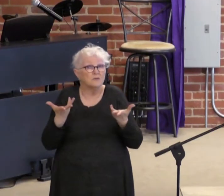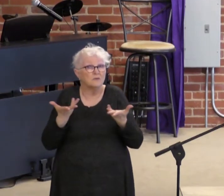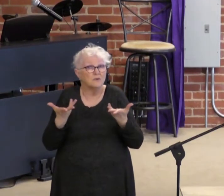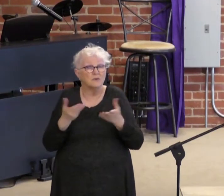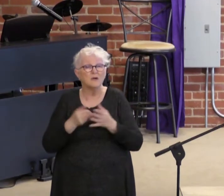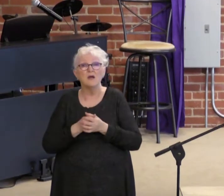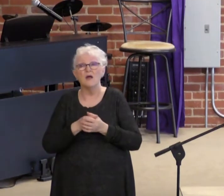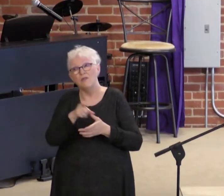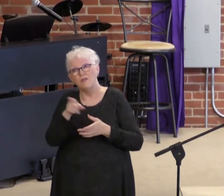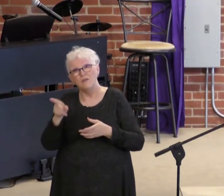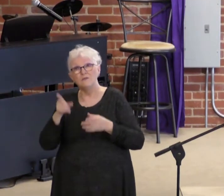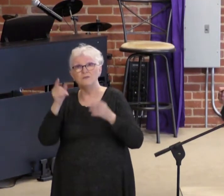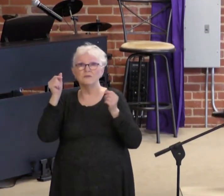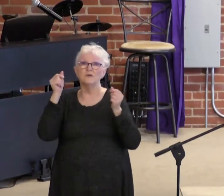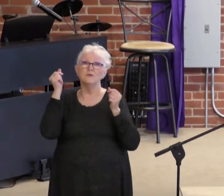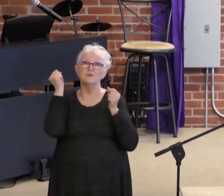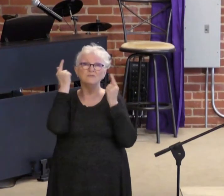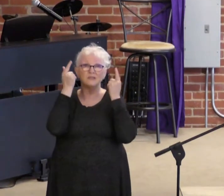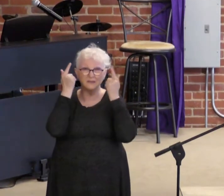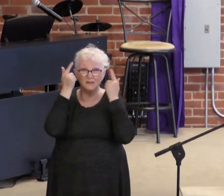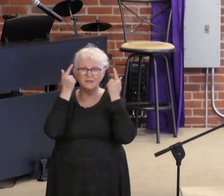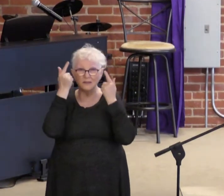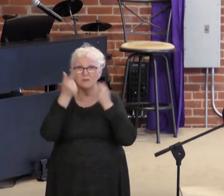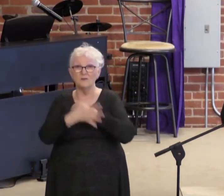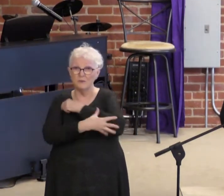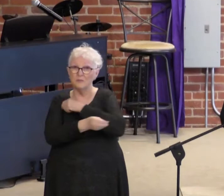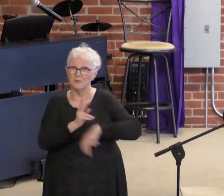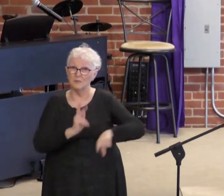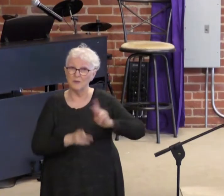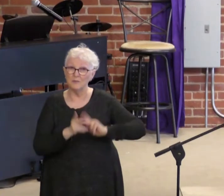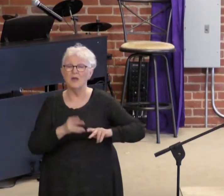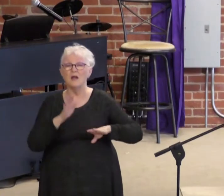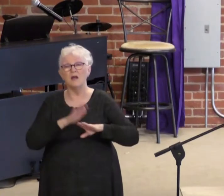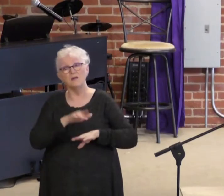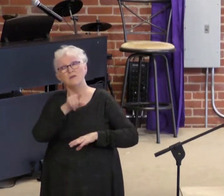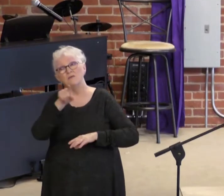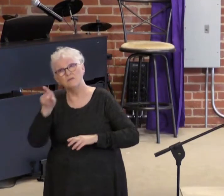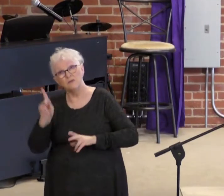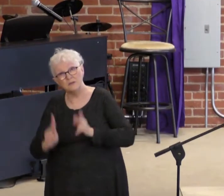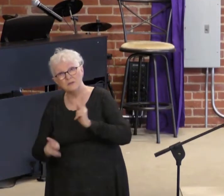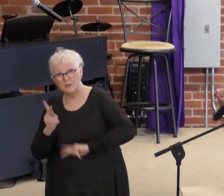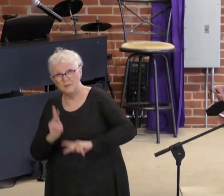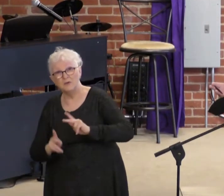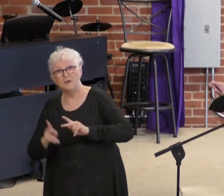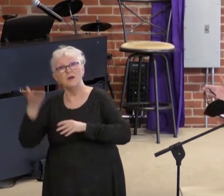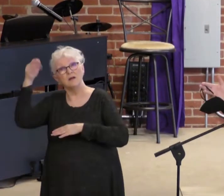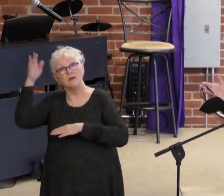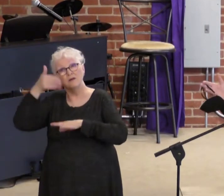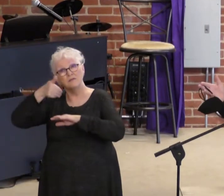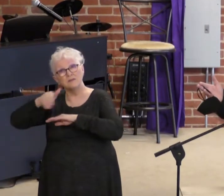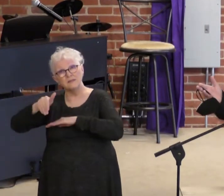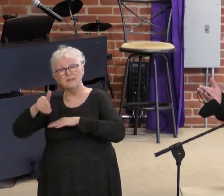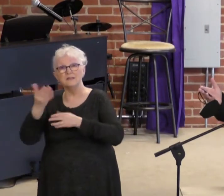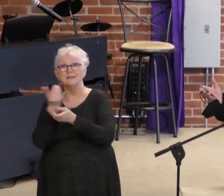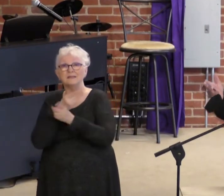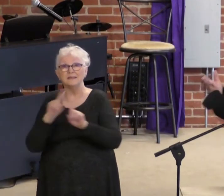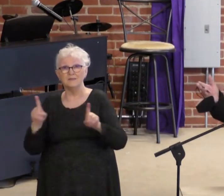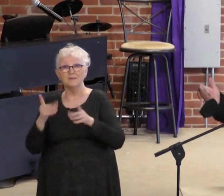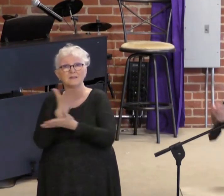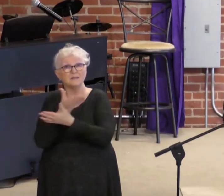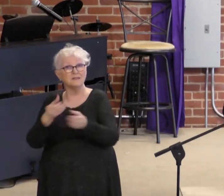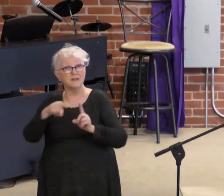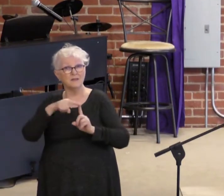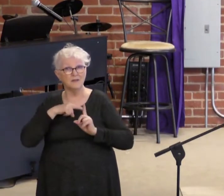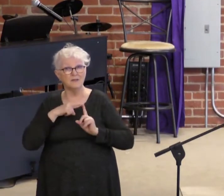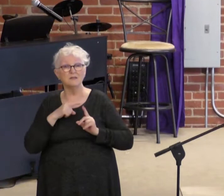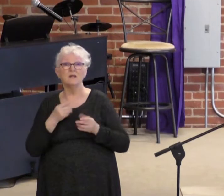consider the poor, and upon those people God will send His deliverance and His salvation. So as we who at